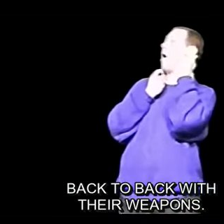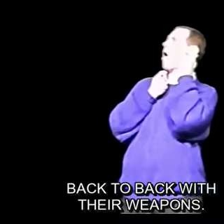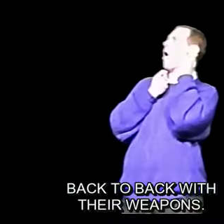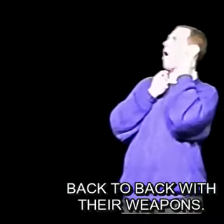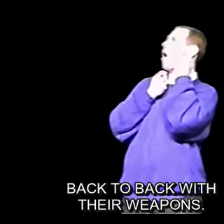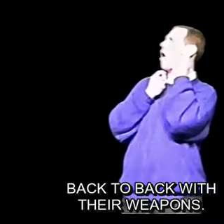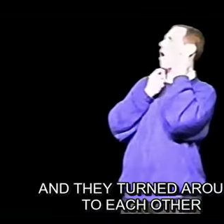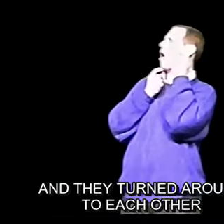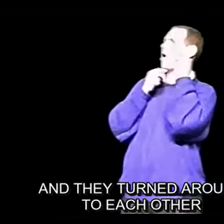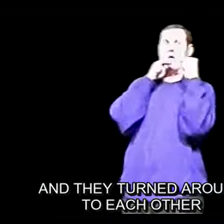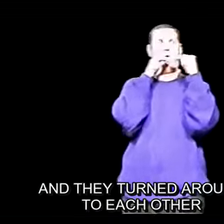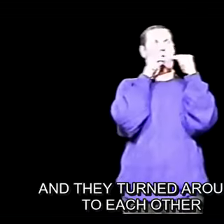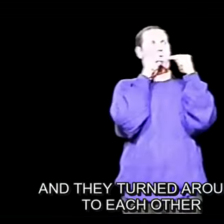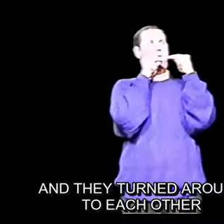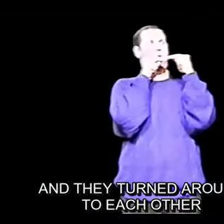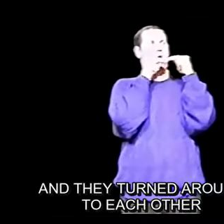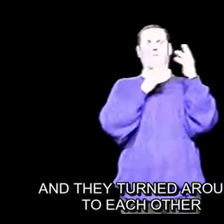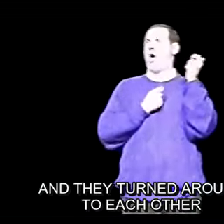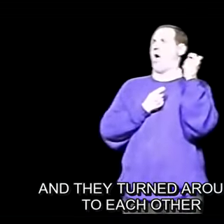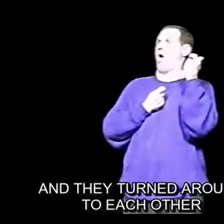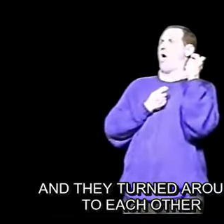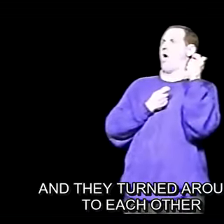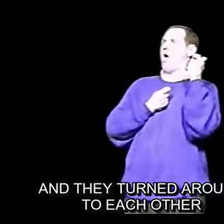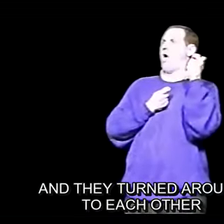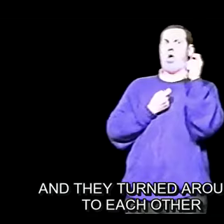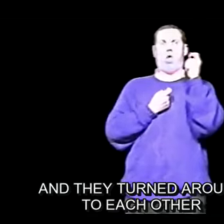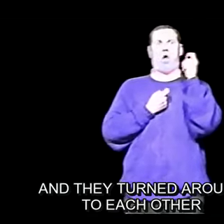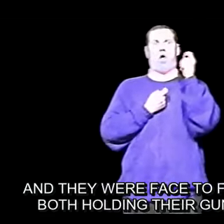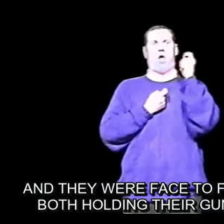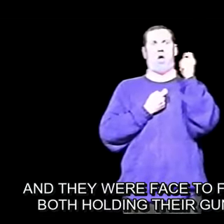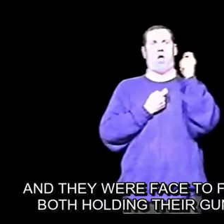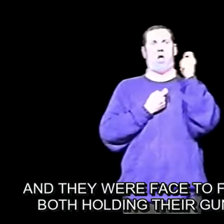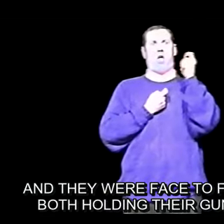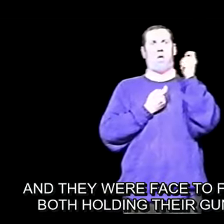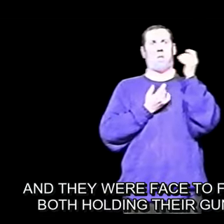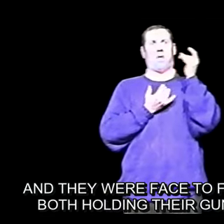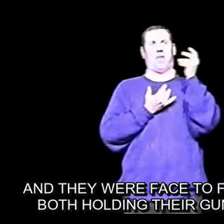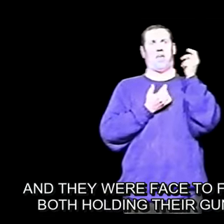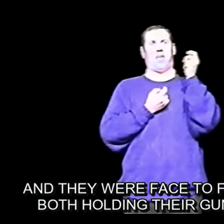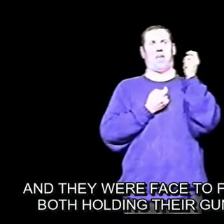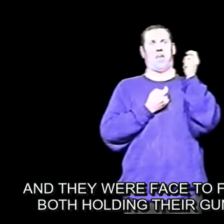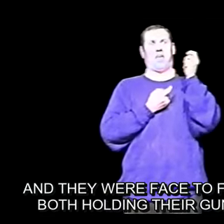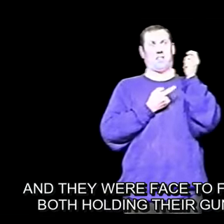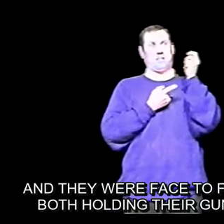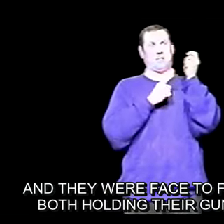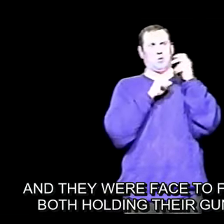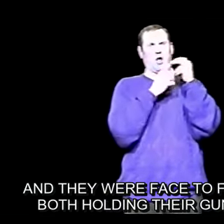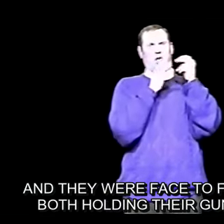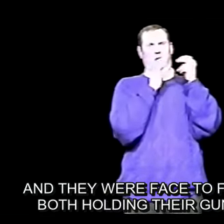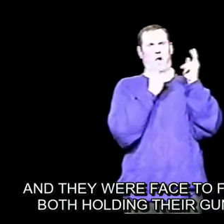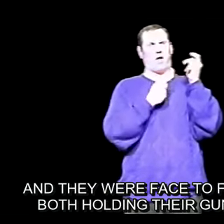turned around to each other and they were face to face, both holding their